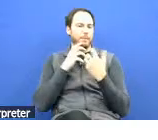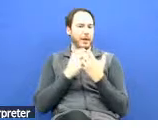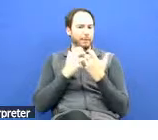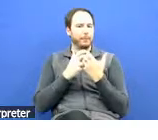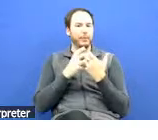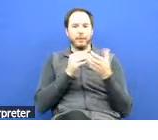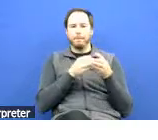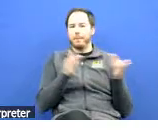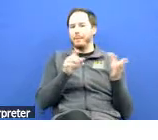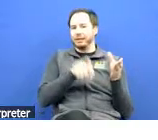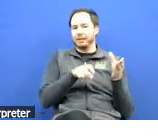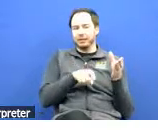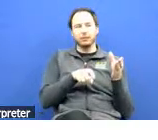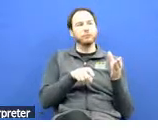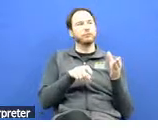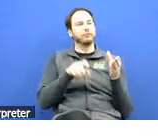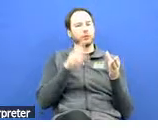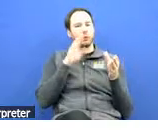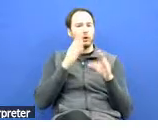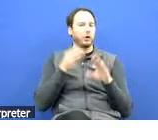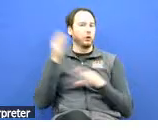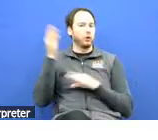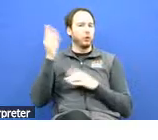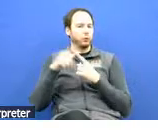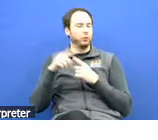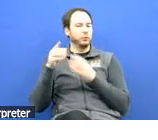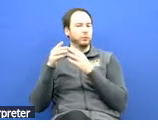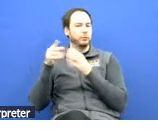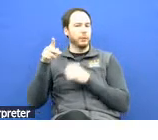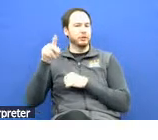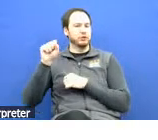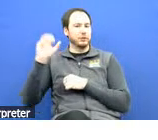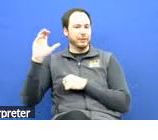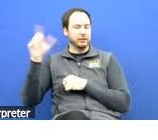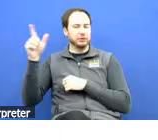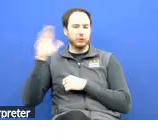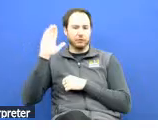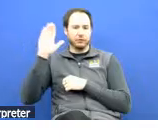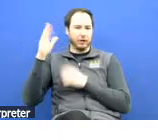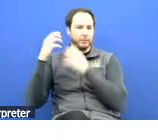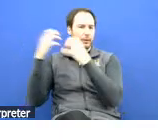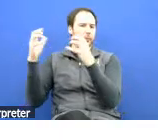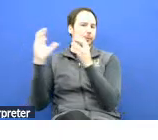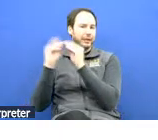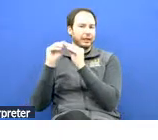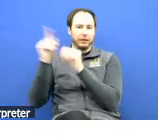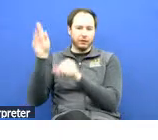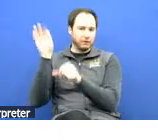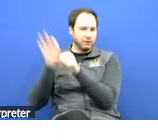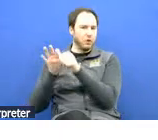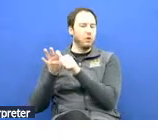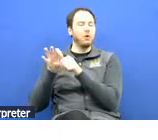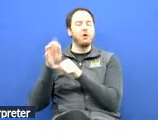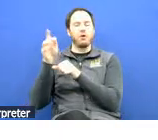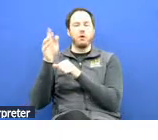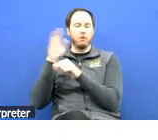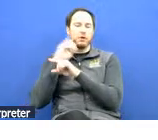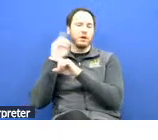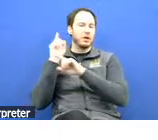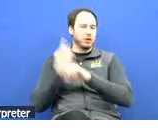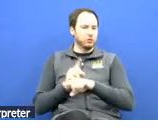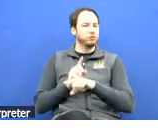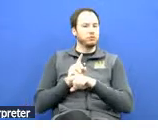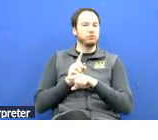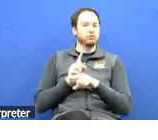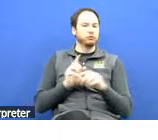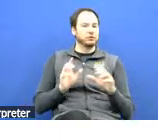Need. And that has to ultimately go to the Public Service Commission. They have a public meeting, they vote on it, and they issue an order issuing